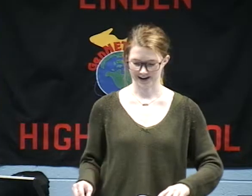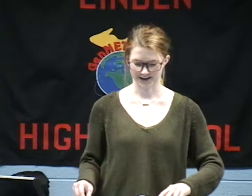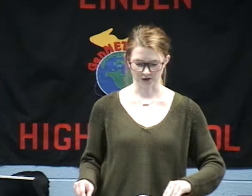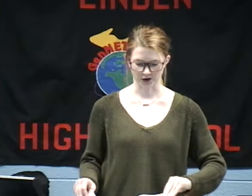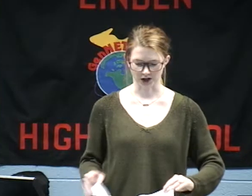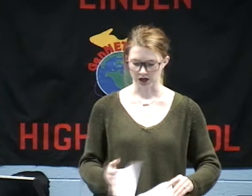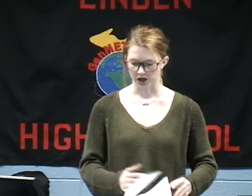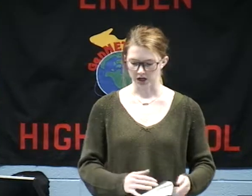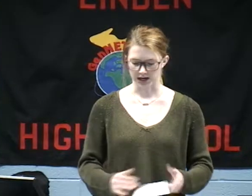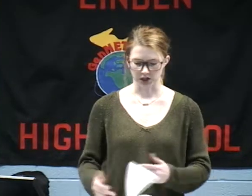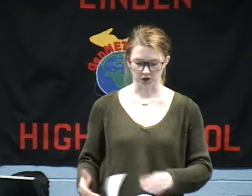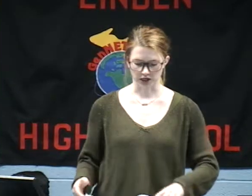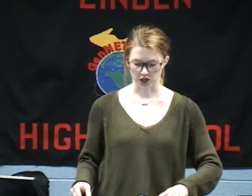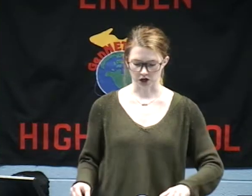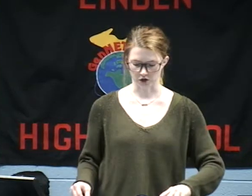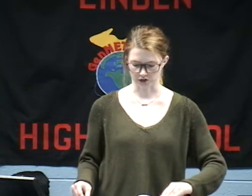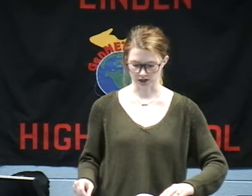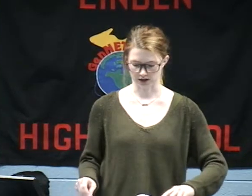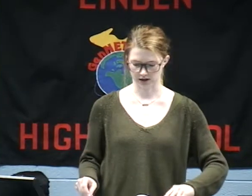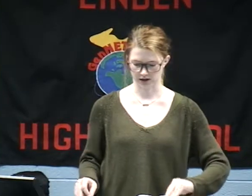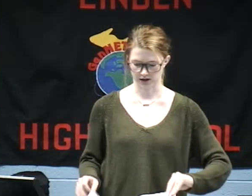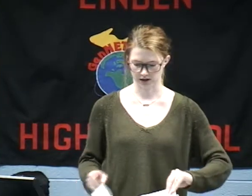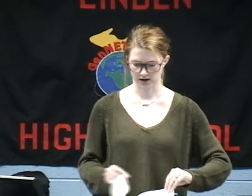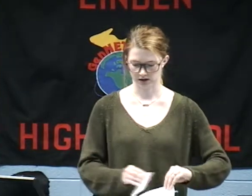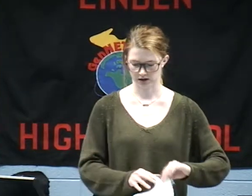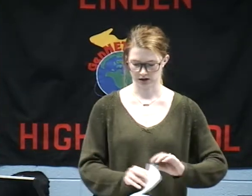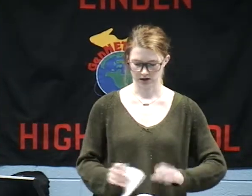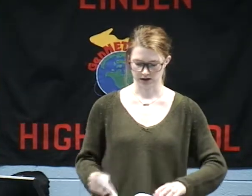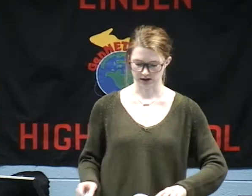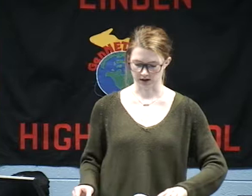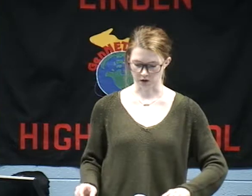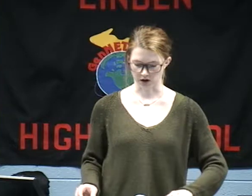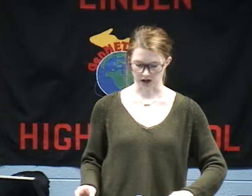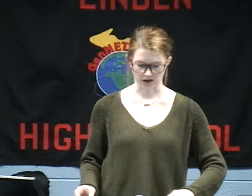It's so good. Next unit is countries. It's so good. I love it.